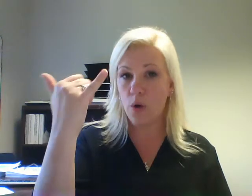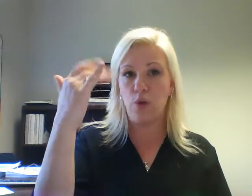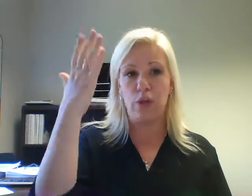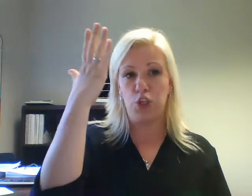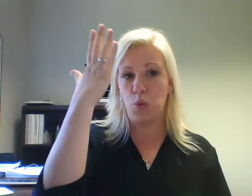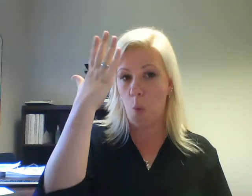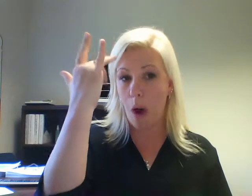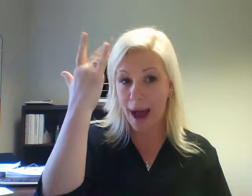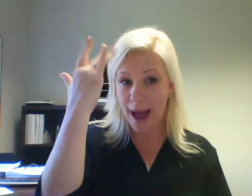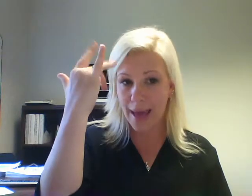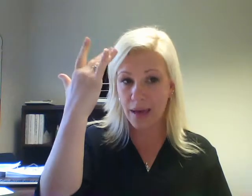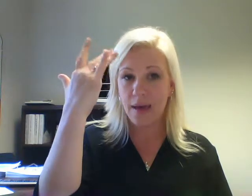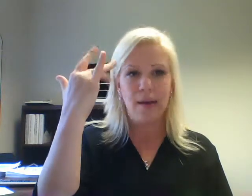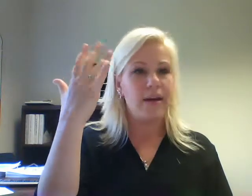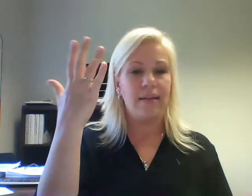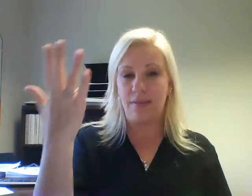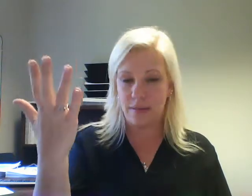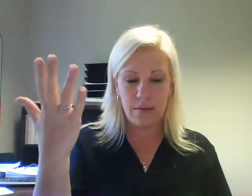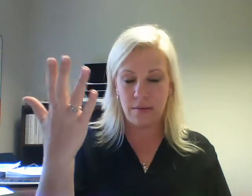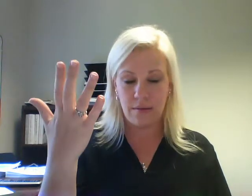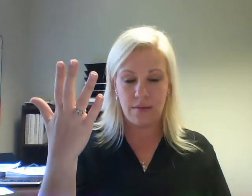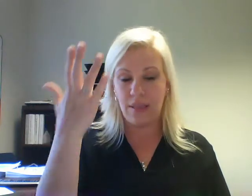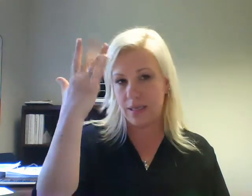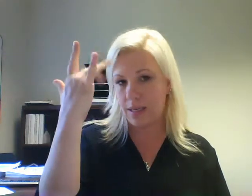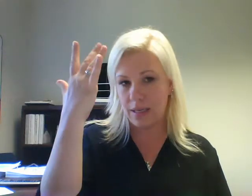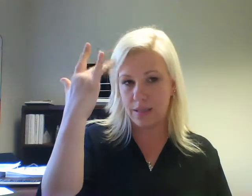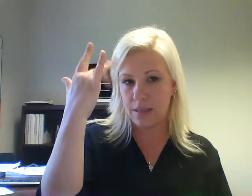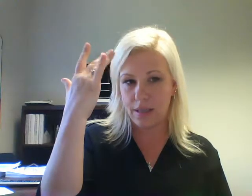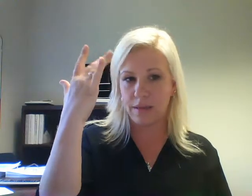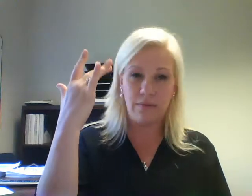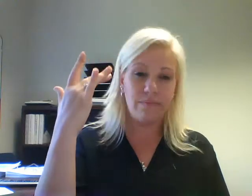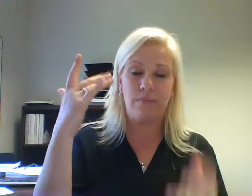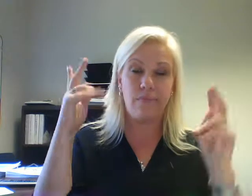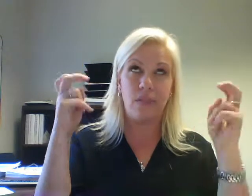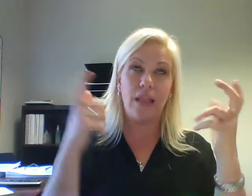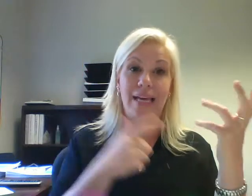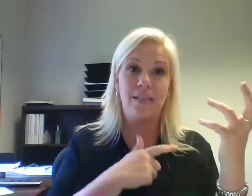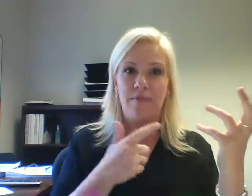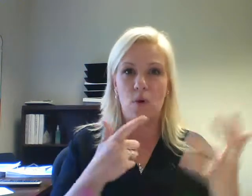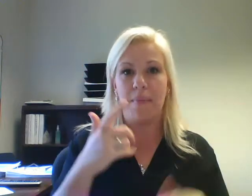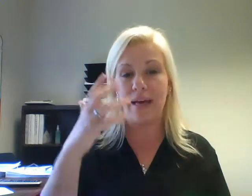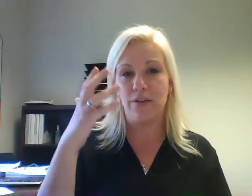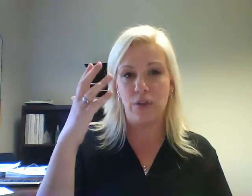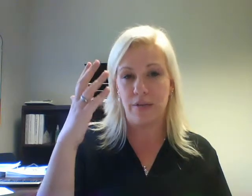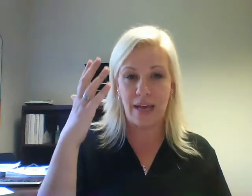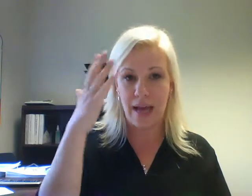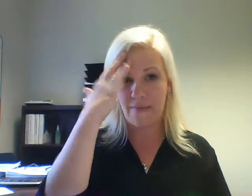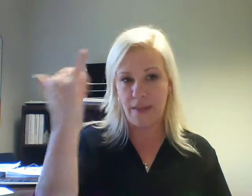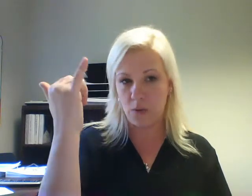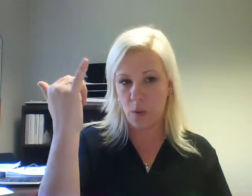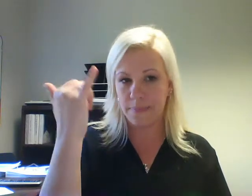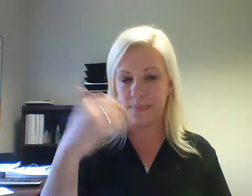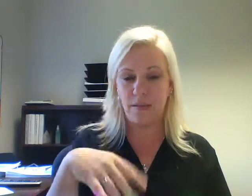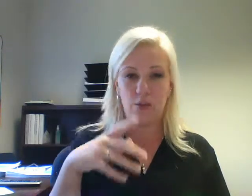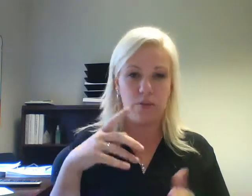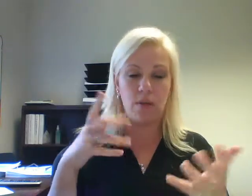you can do why. This is the lazy form, I guess you could say, of this one. It's just the